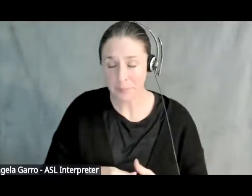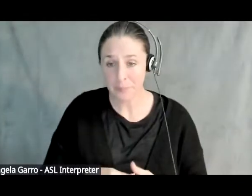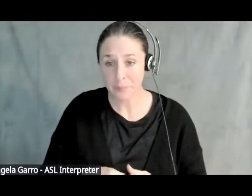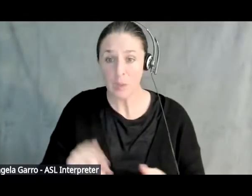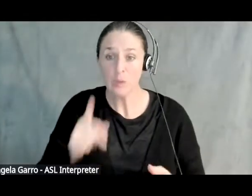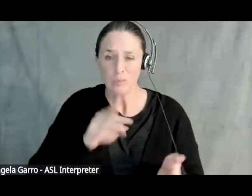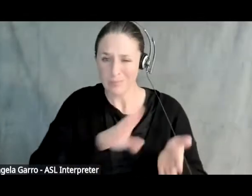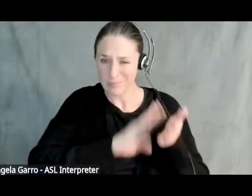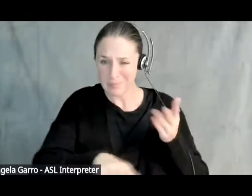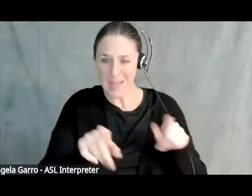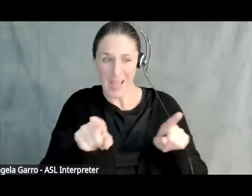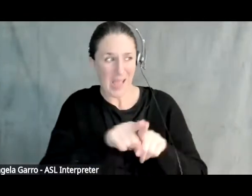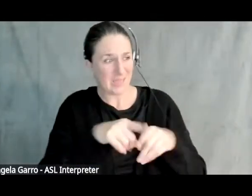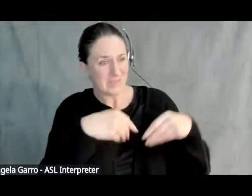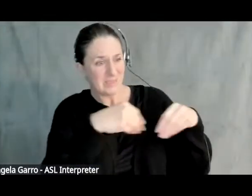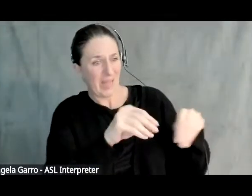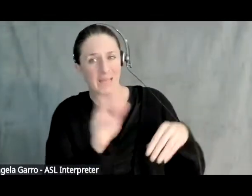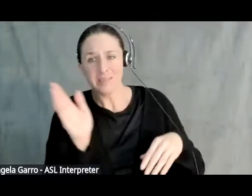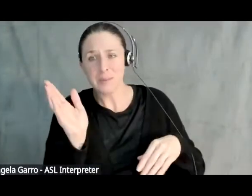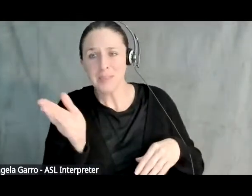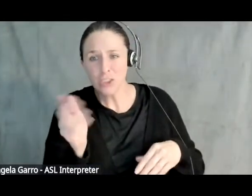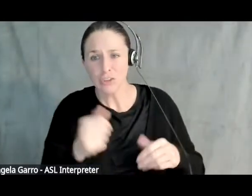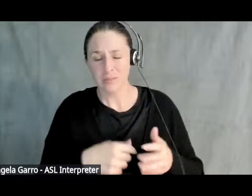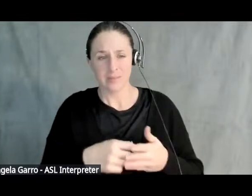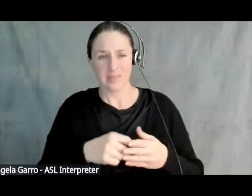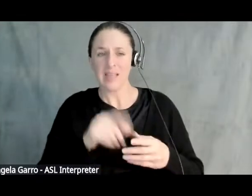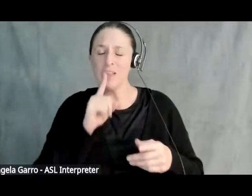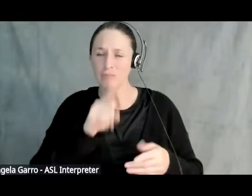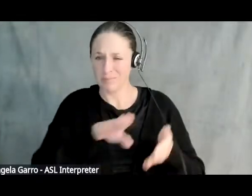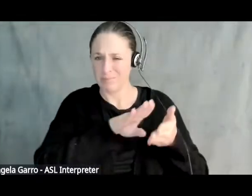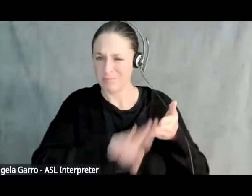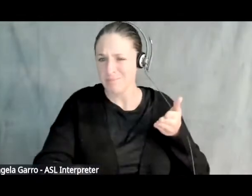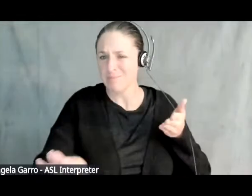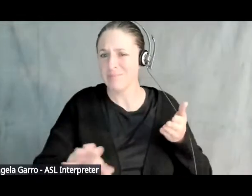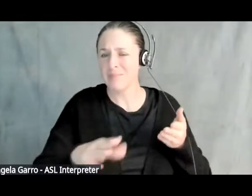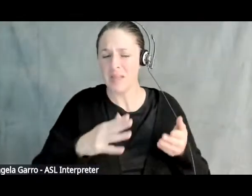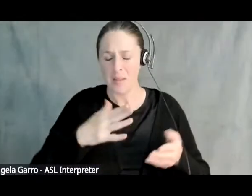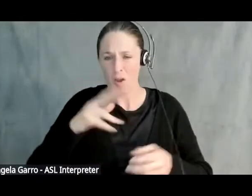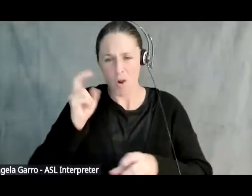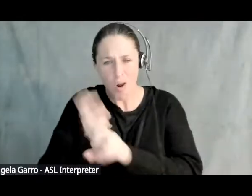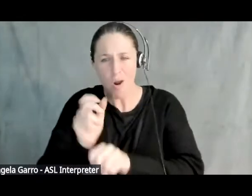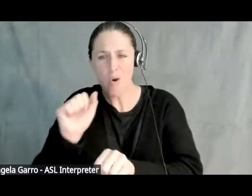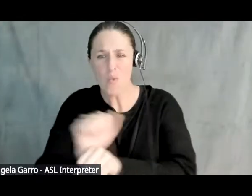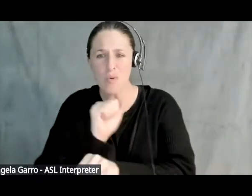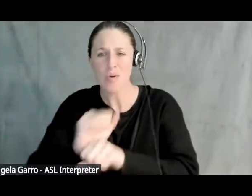pitch further diminishes and minimizes the hard work of my colleagues and friends.